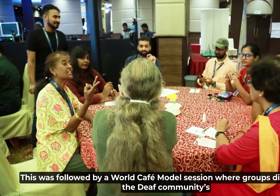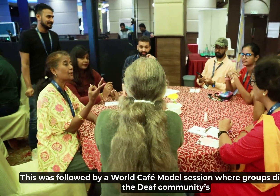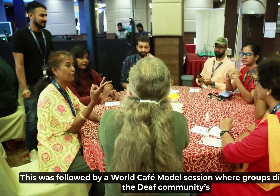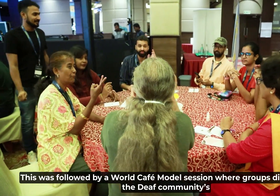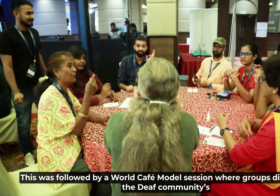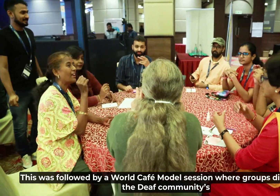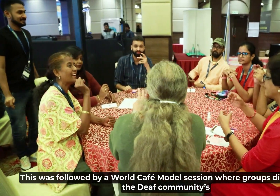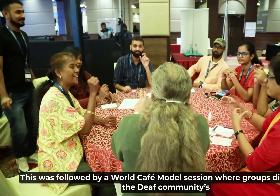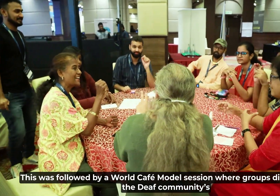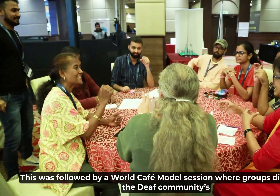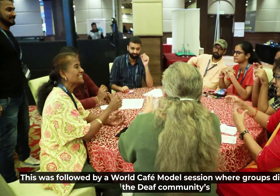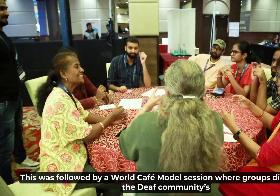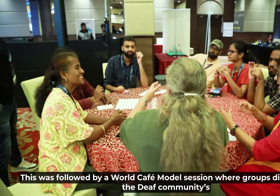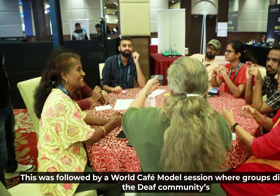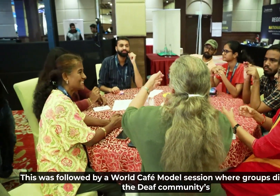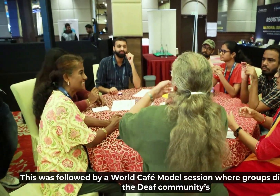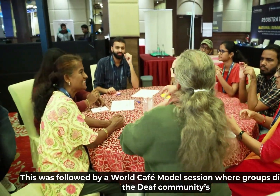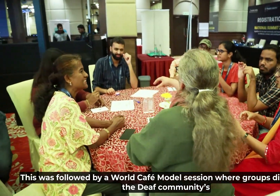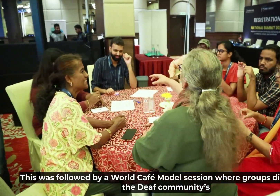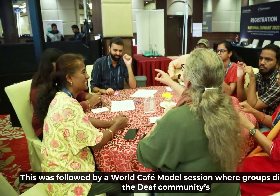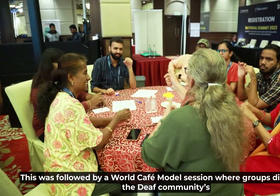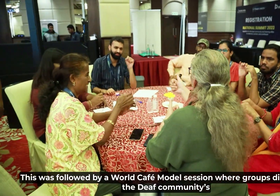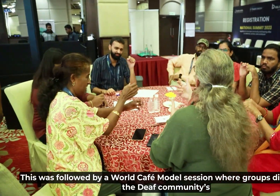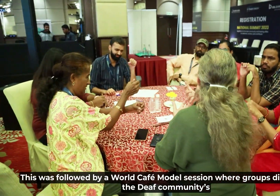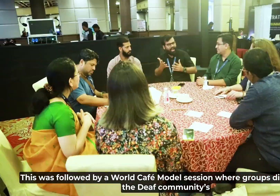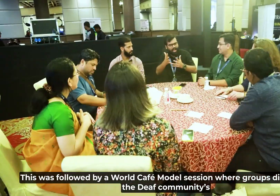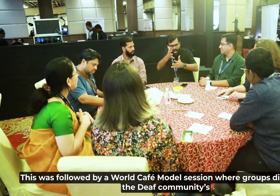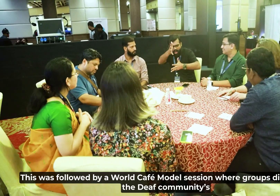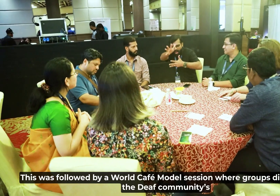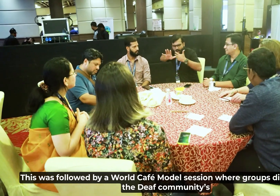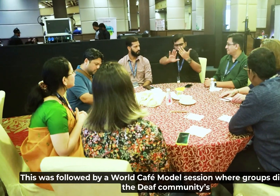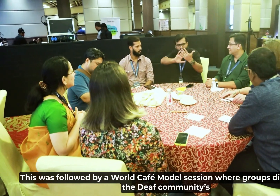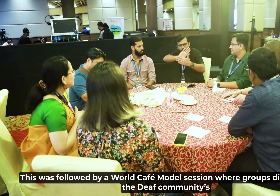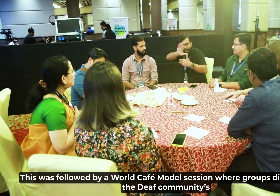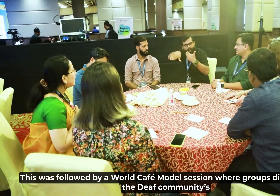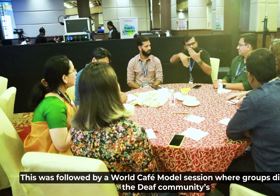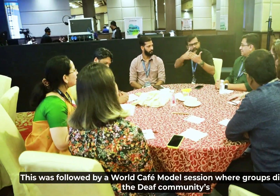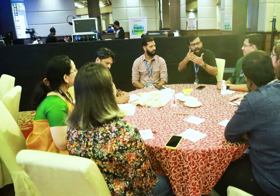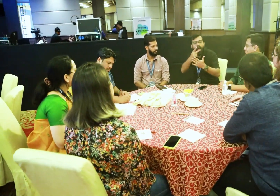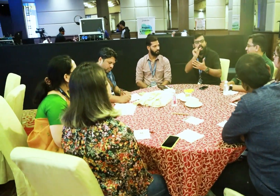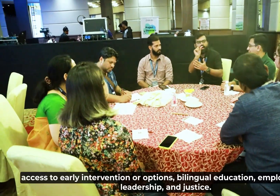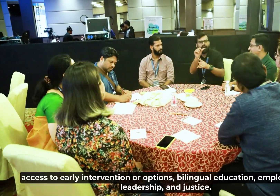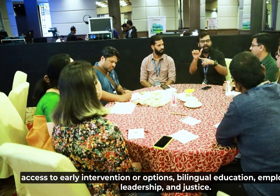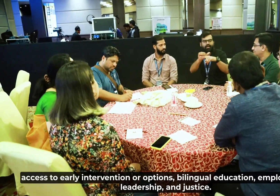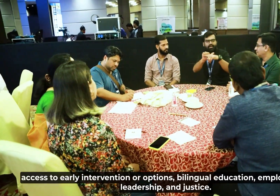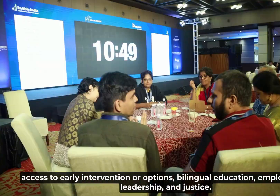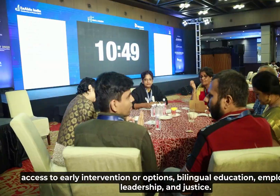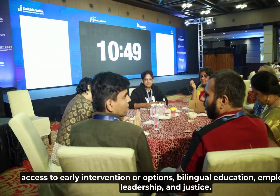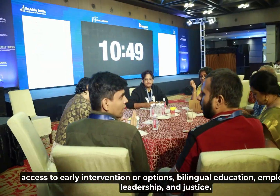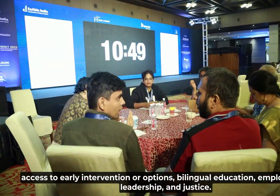This was followed by a World Cafe model session where groups discussed the deaf community's access to early